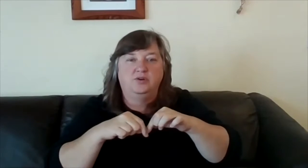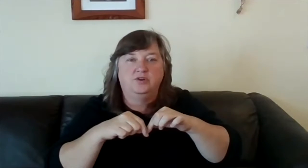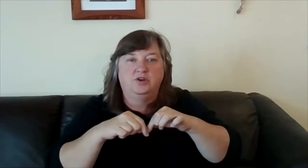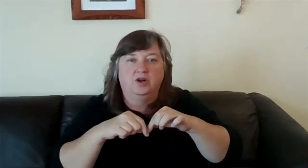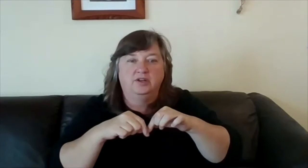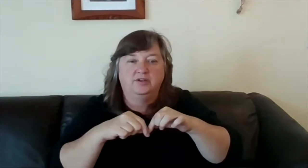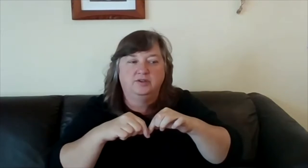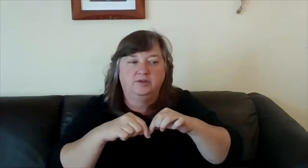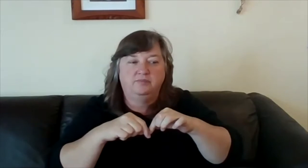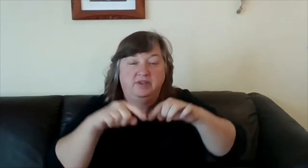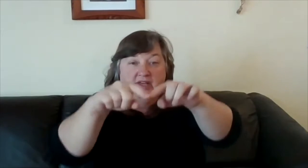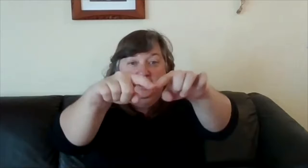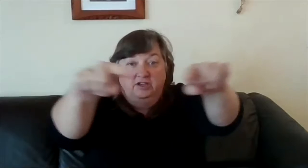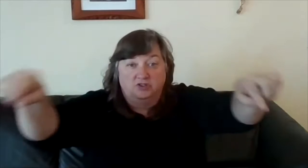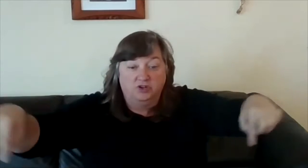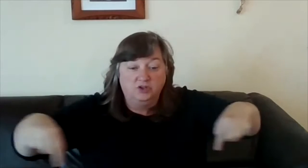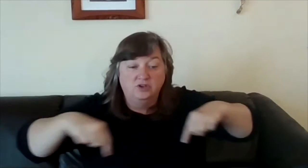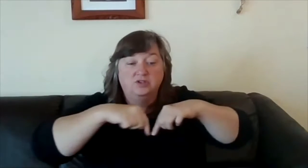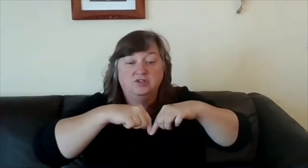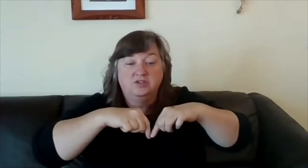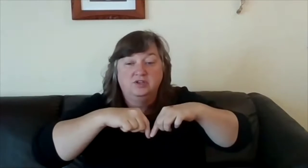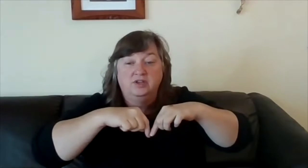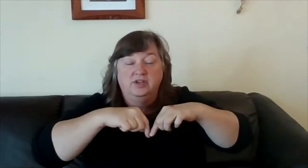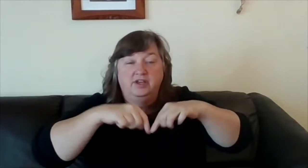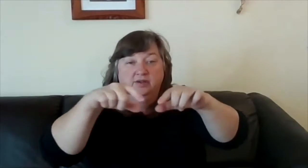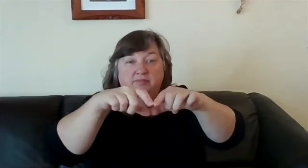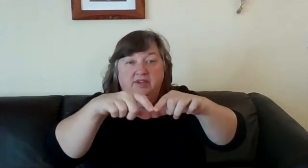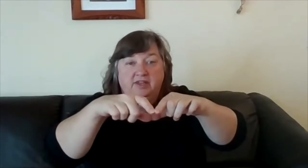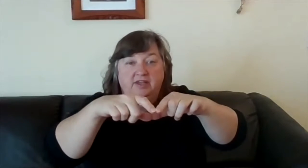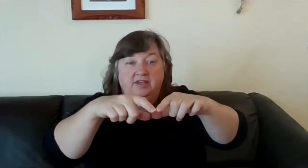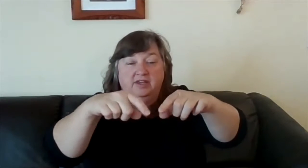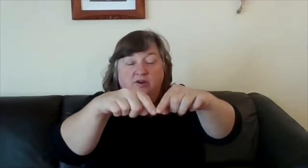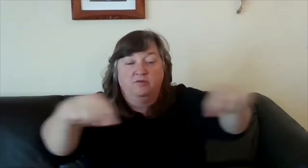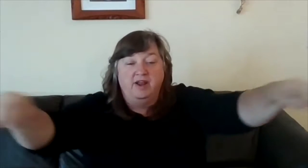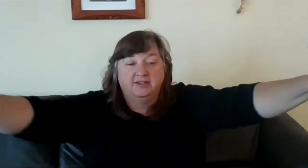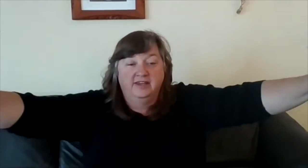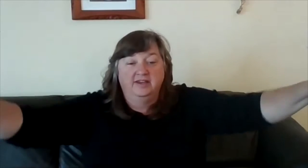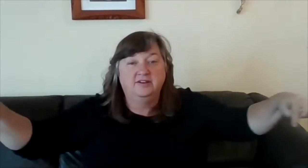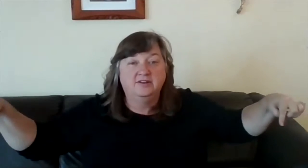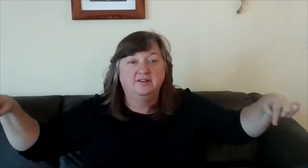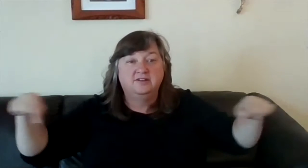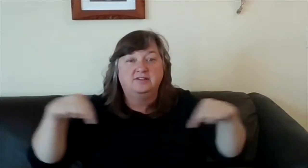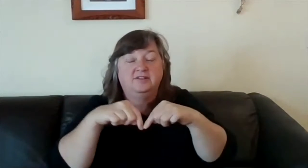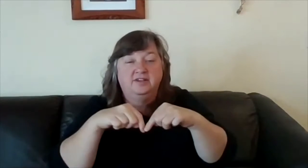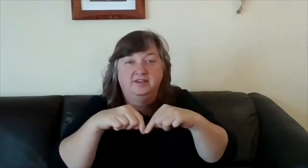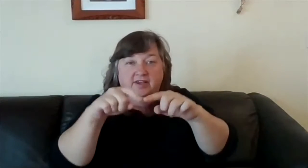your garden could be a circle, it could be a rectangle, it could